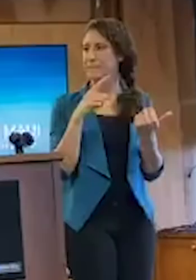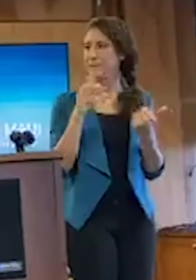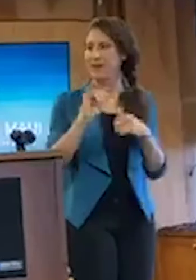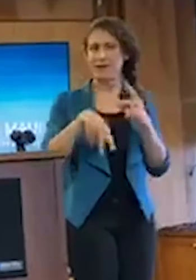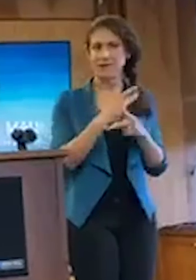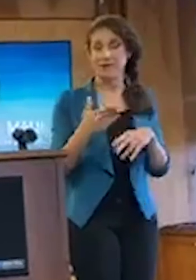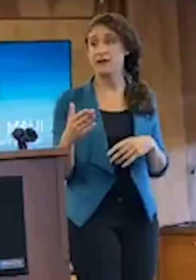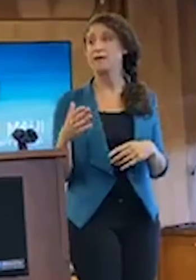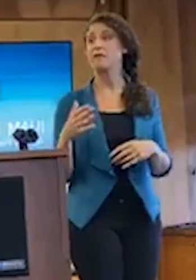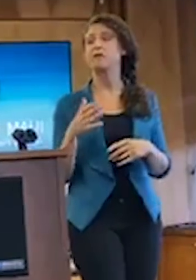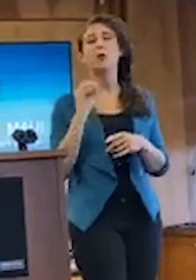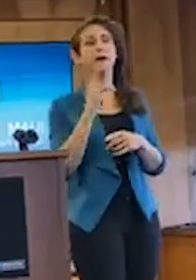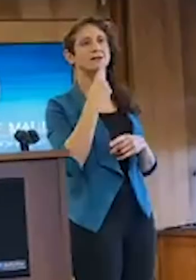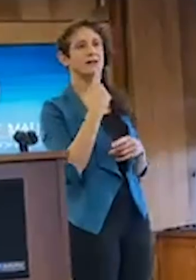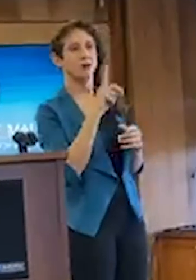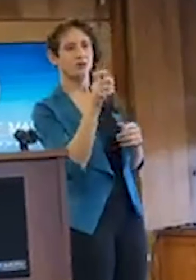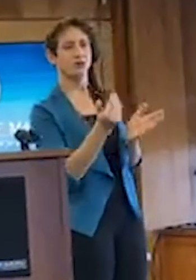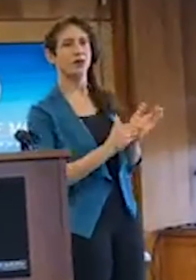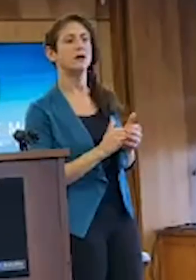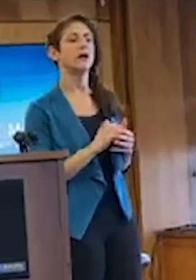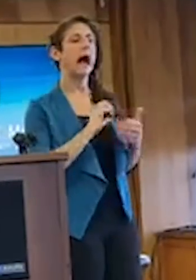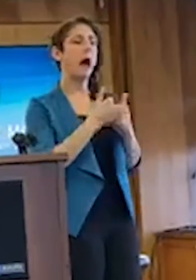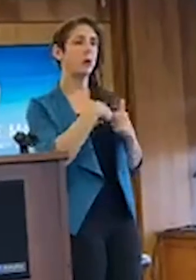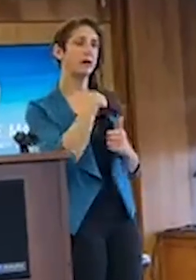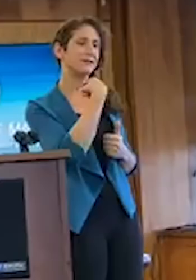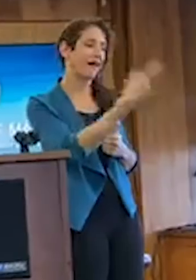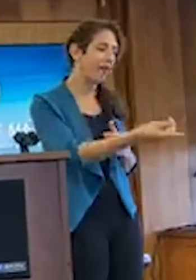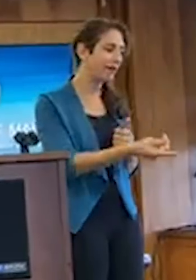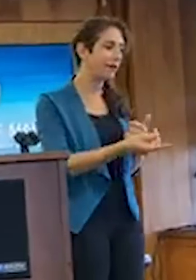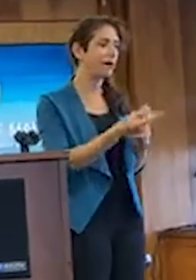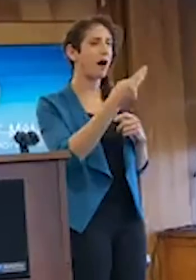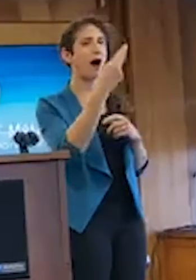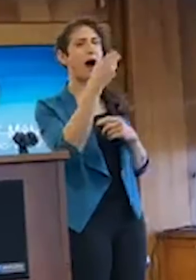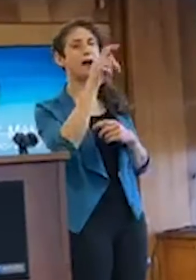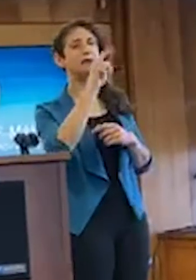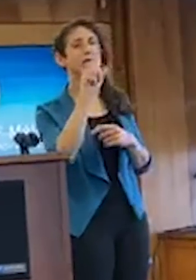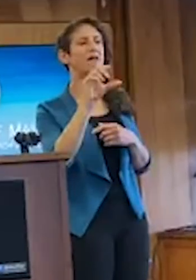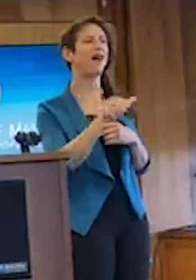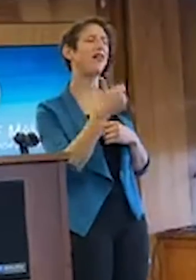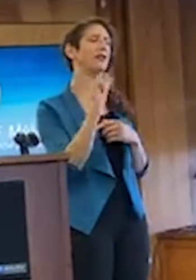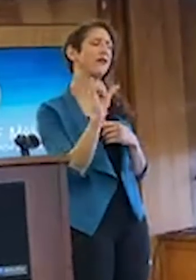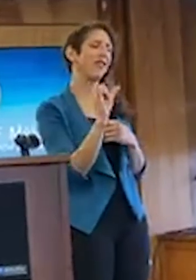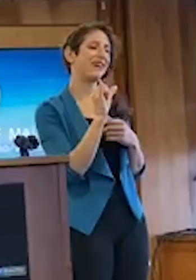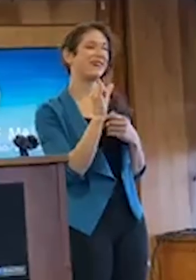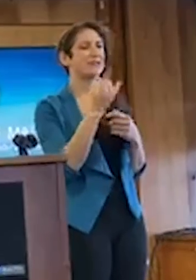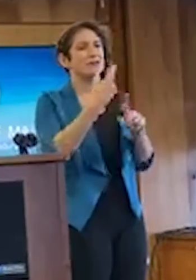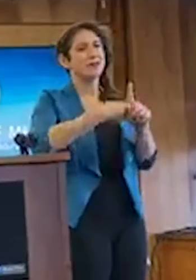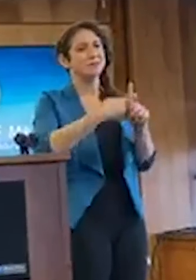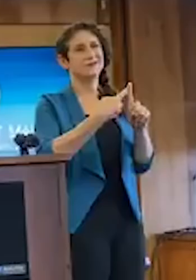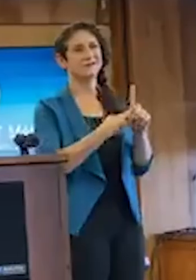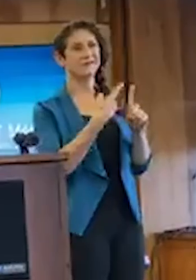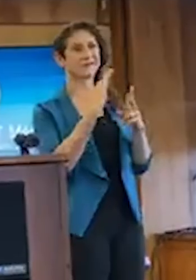Thank you. The question is centered on what types of notifications or notices have been provided to hostels or other sort of accommodations such as that.